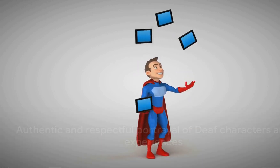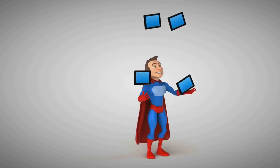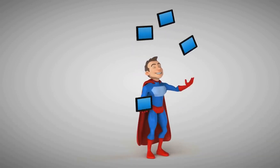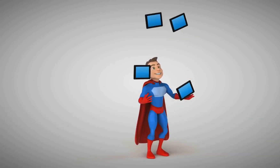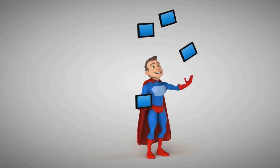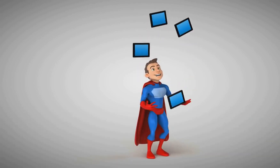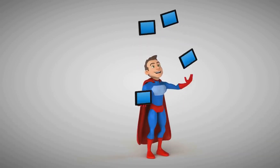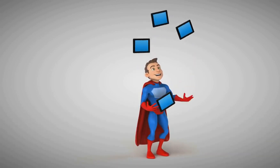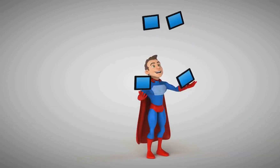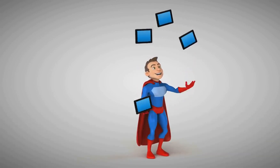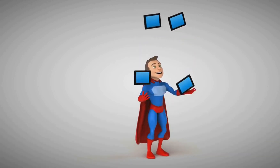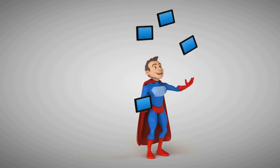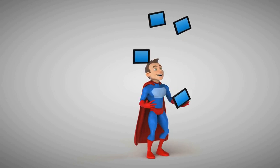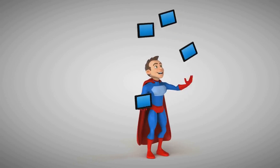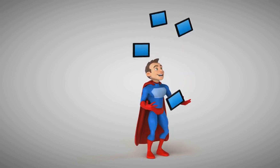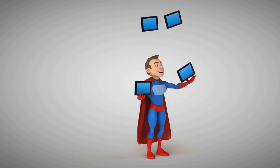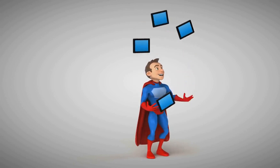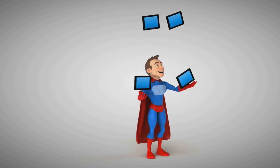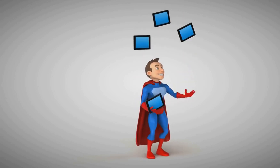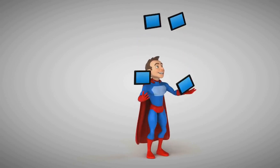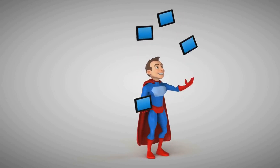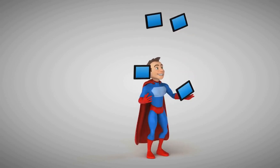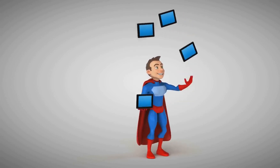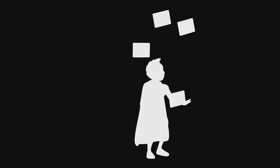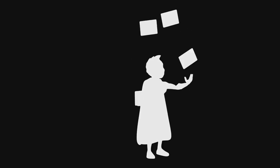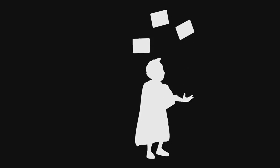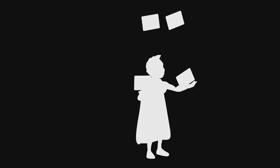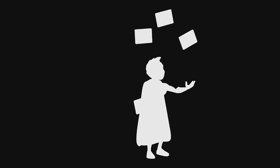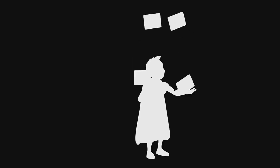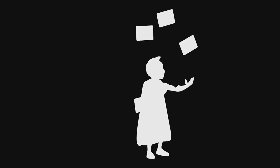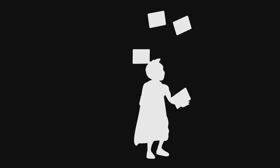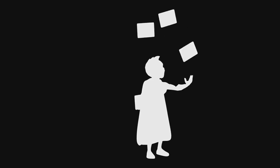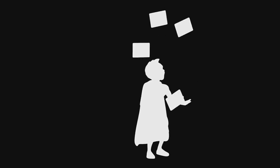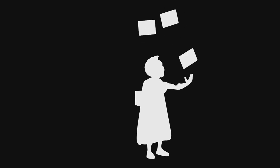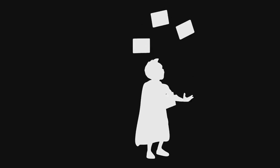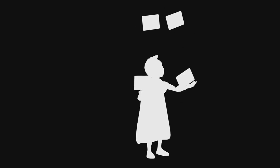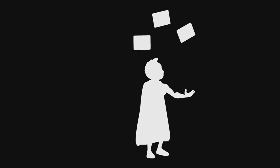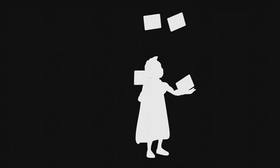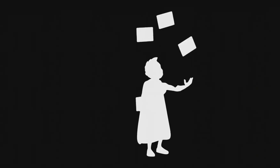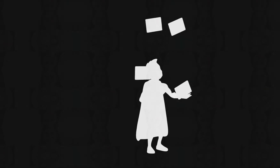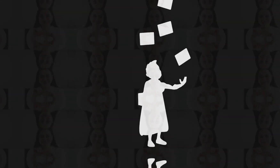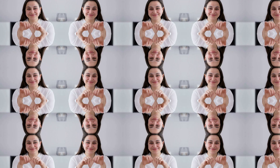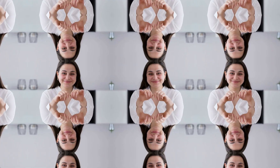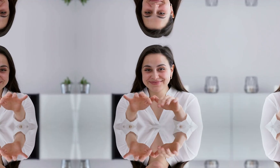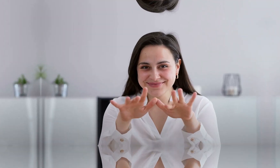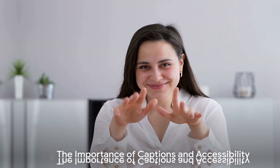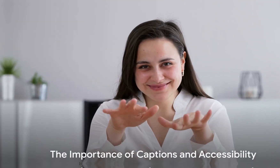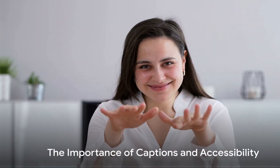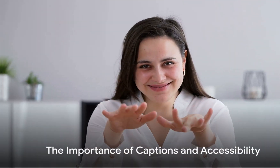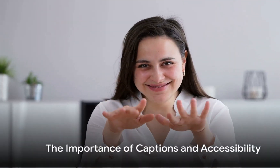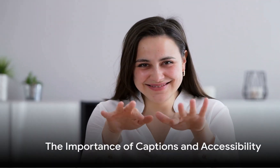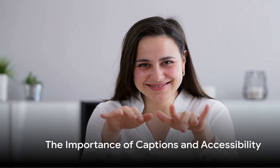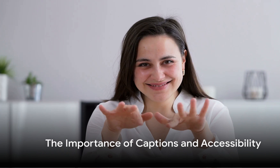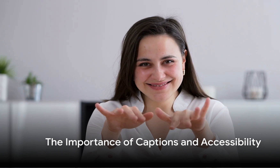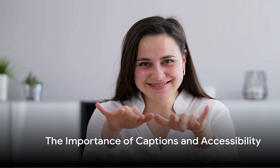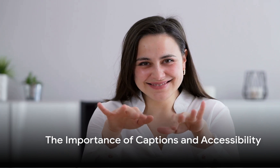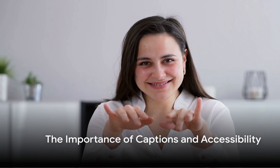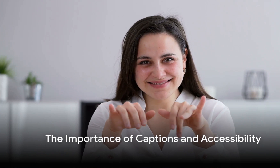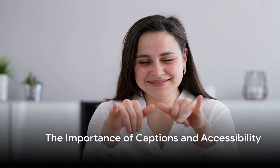for narratives that honor the deaf community's diversity, strength, and cultural richness. One of the most groundbreaking aspects